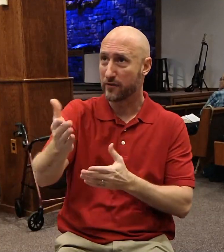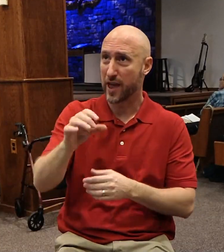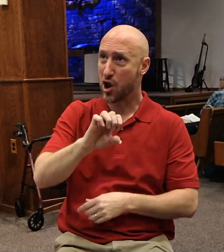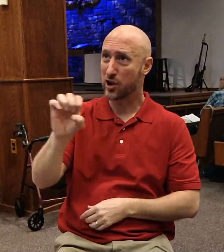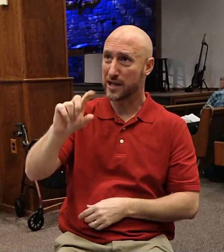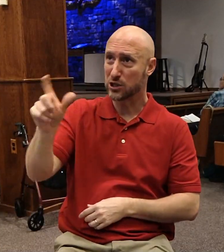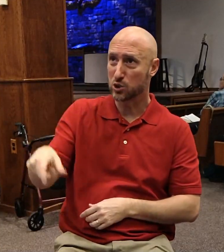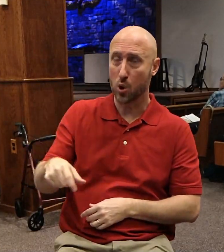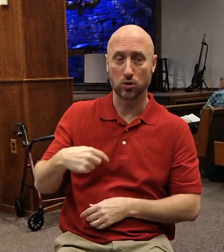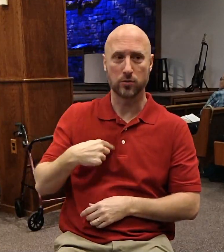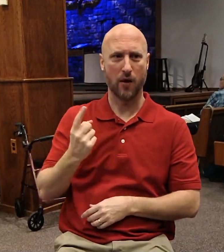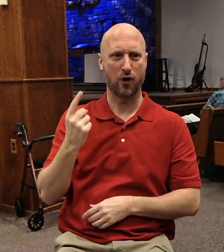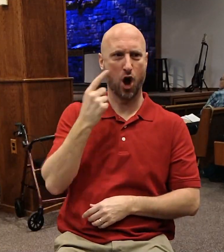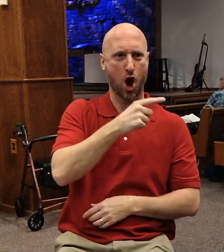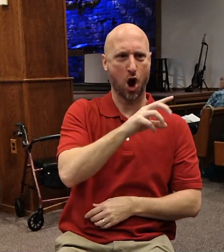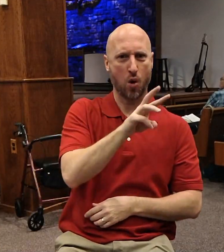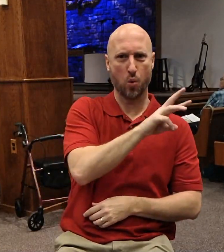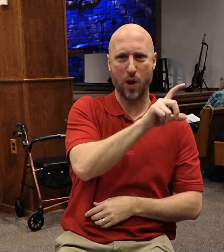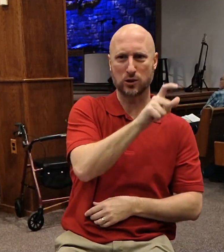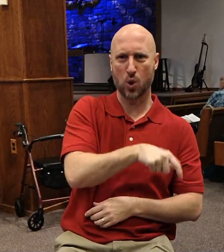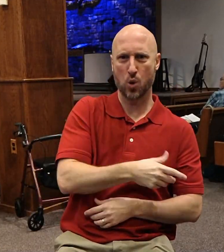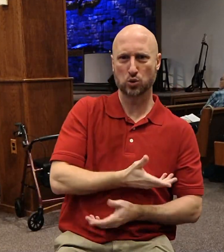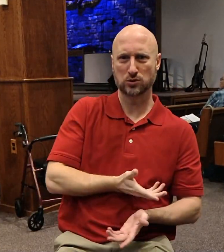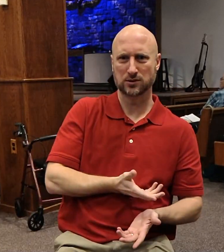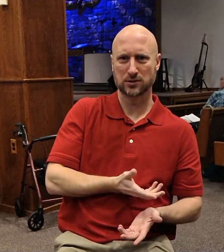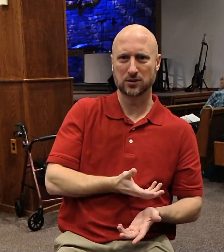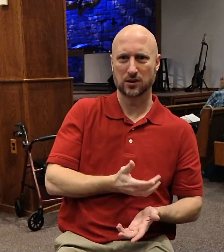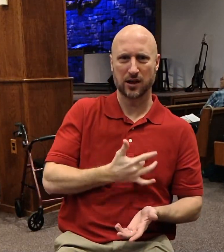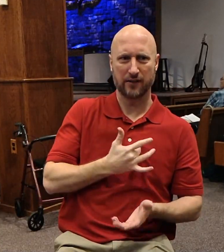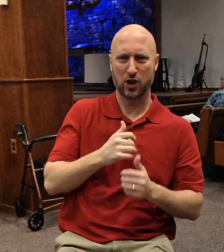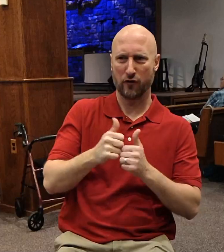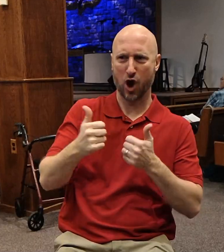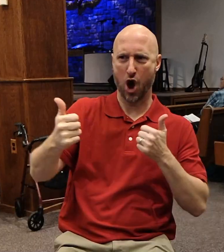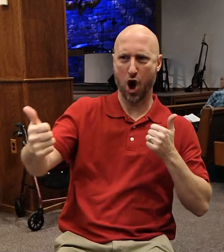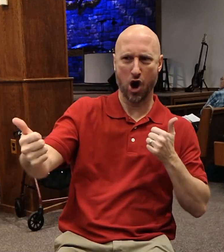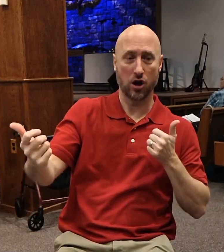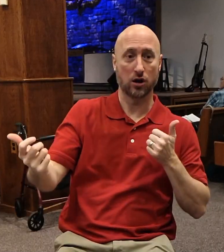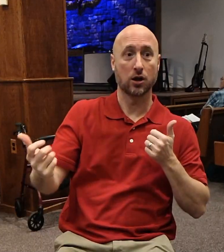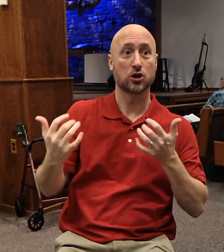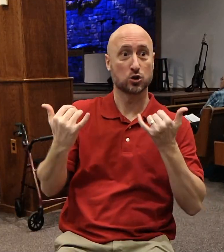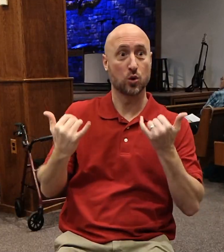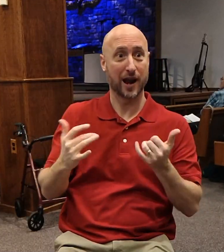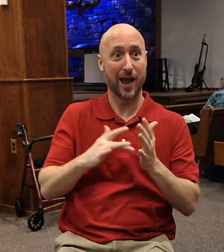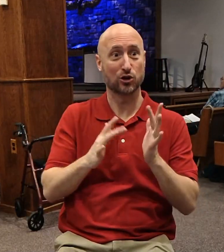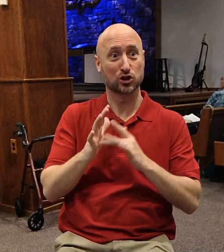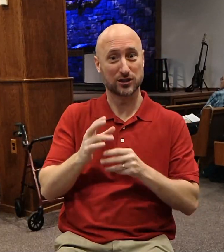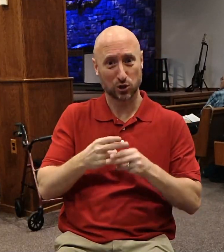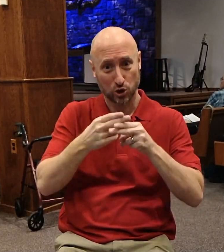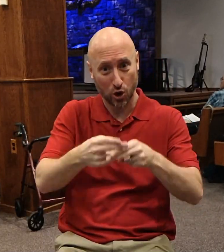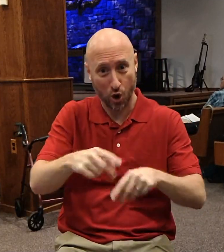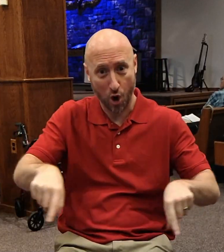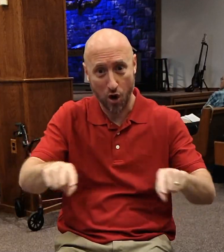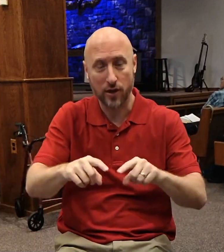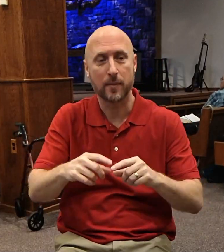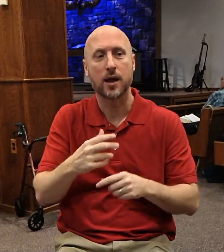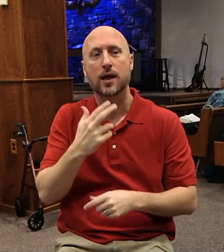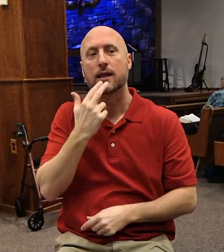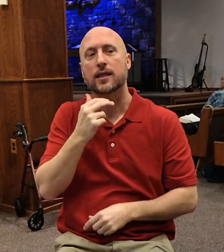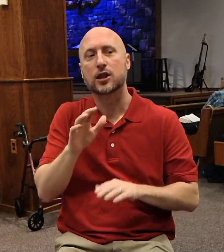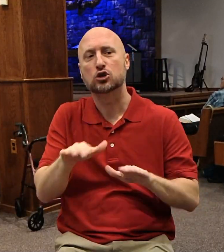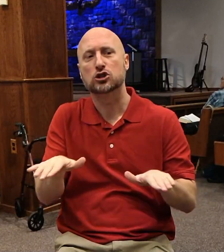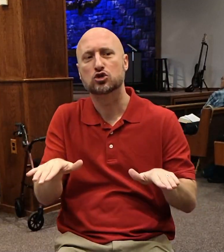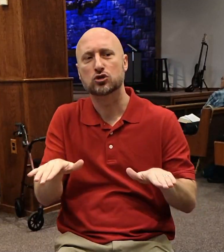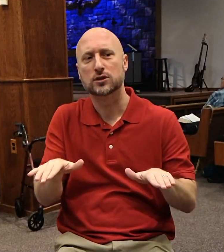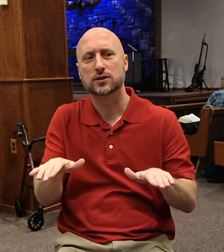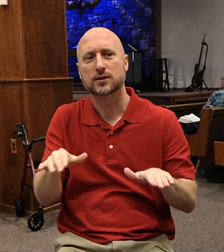so far away. And here, he calls them little children. You imagine the father, pathos